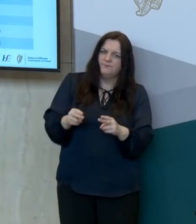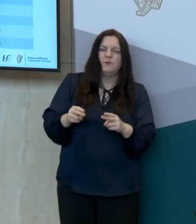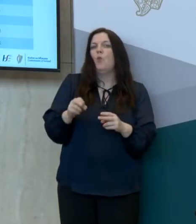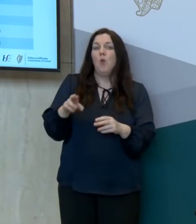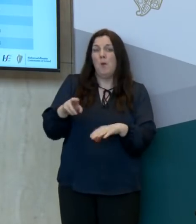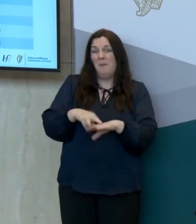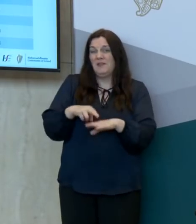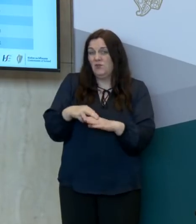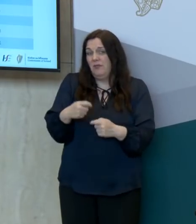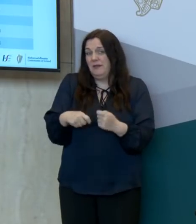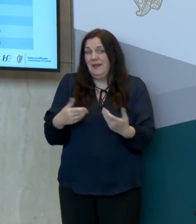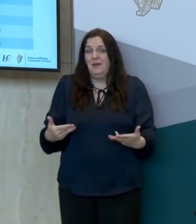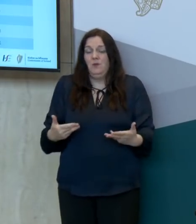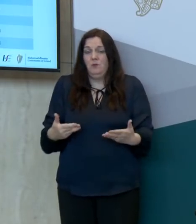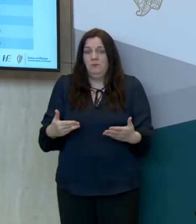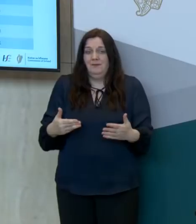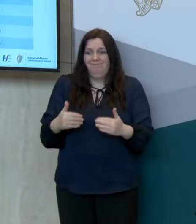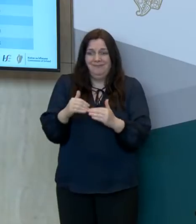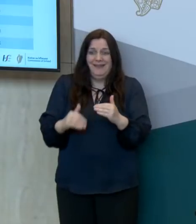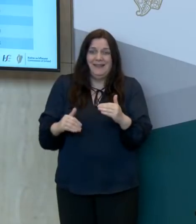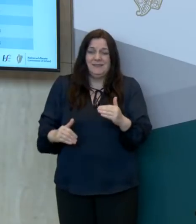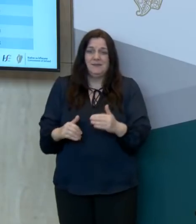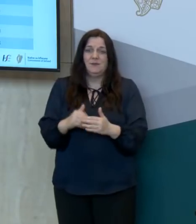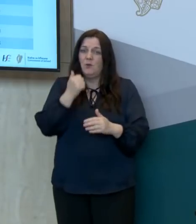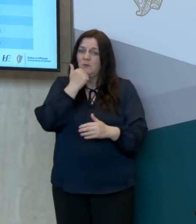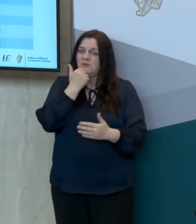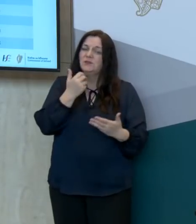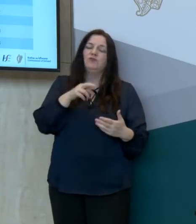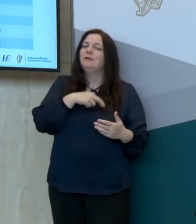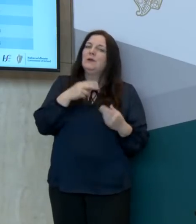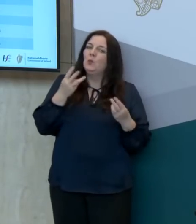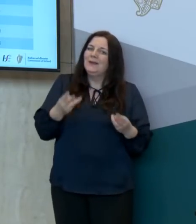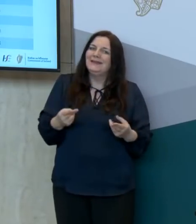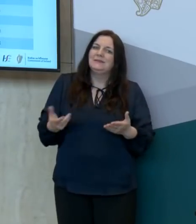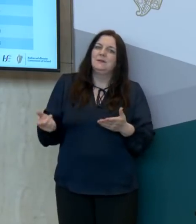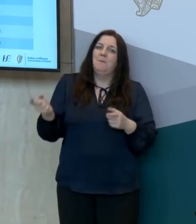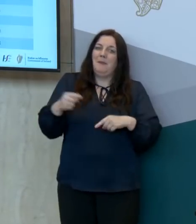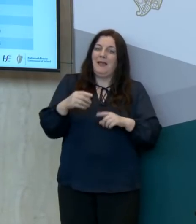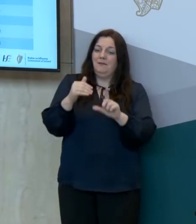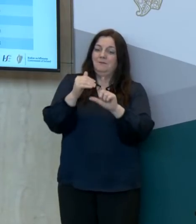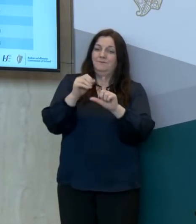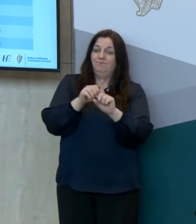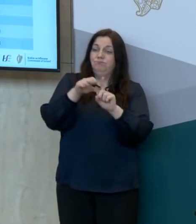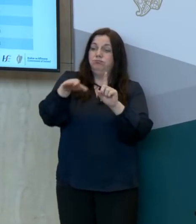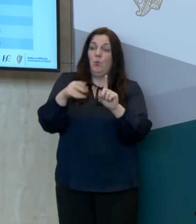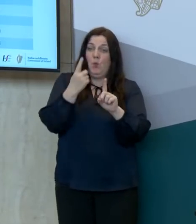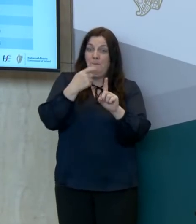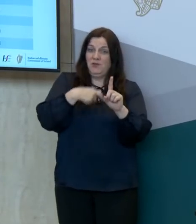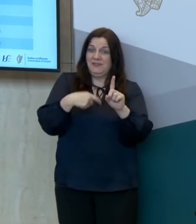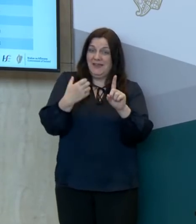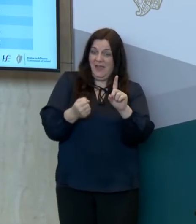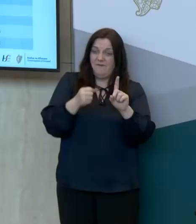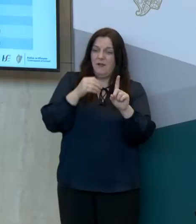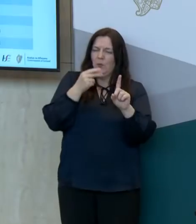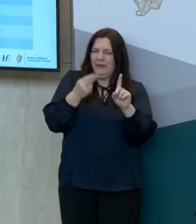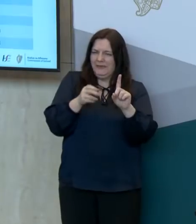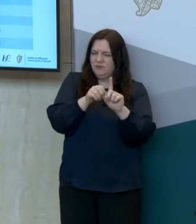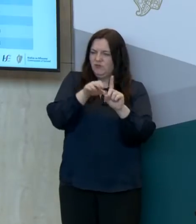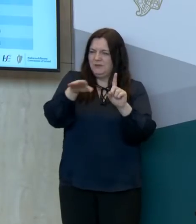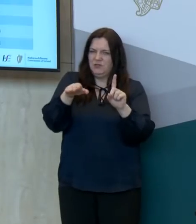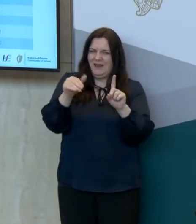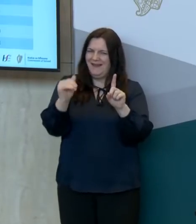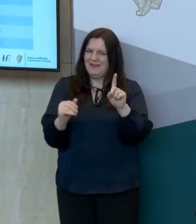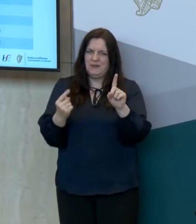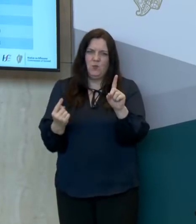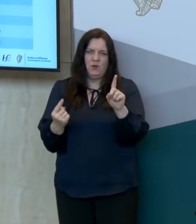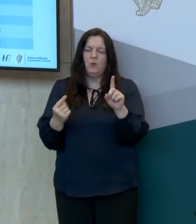bit better than where it's at now. Ideally, we need to get this back below 1. We need to suppress this disease back down to where